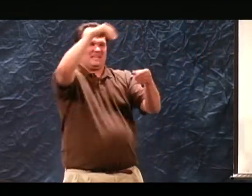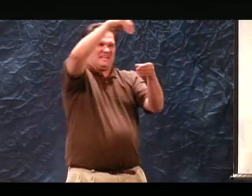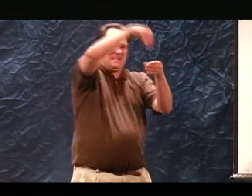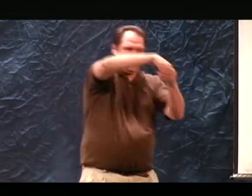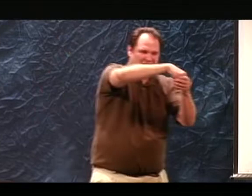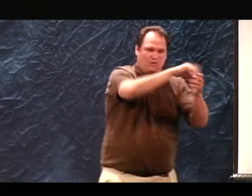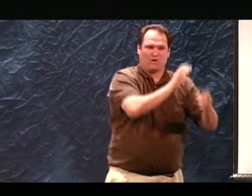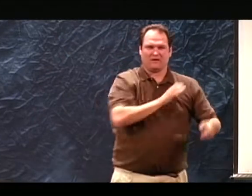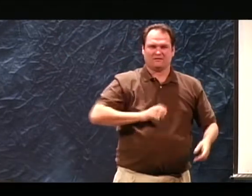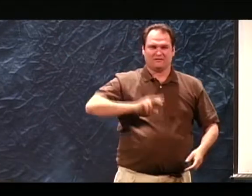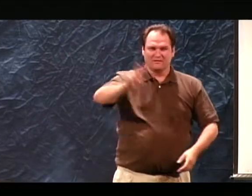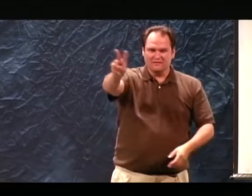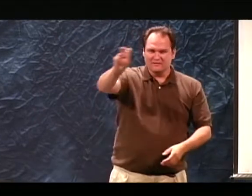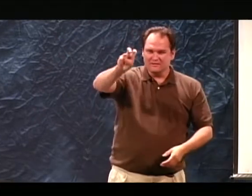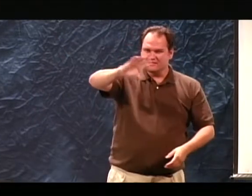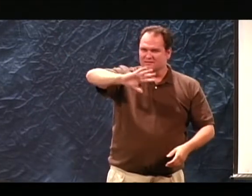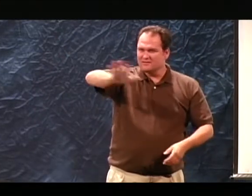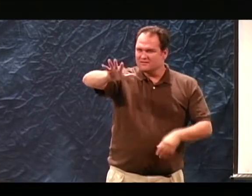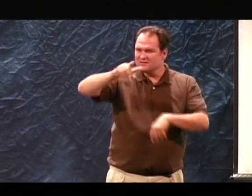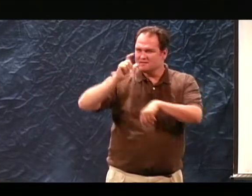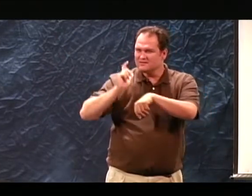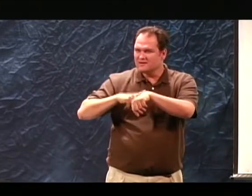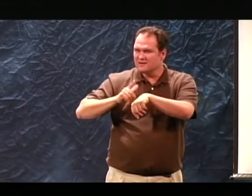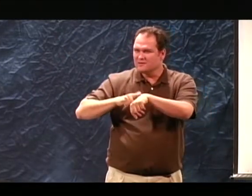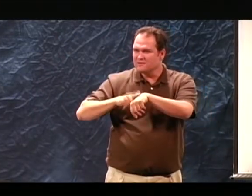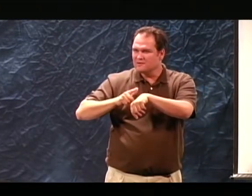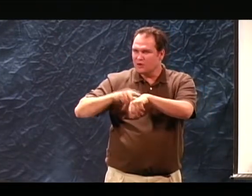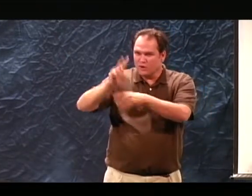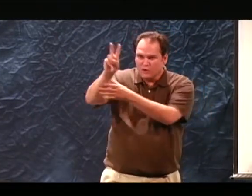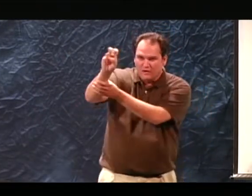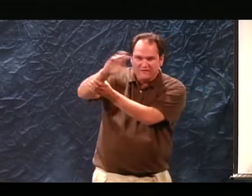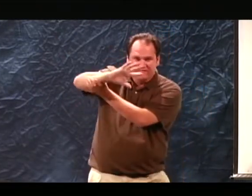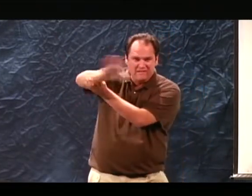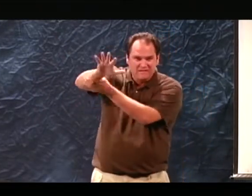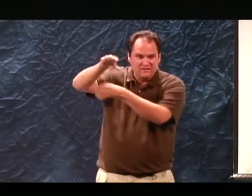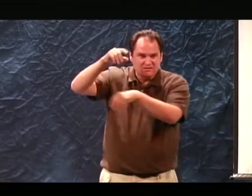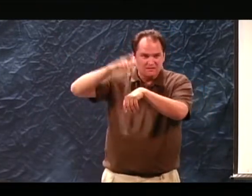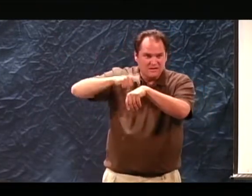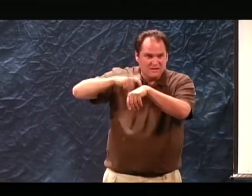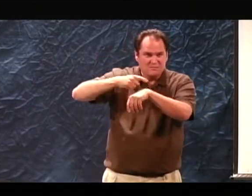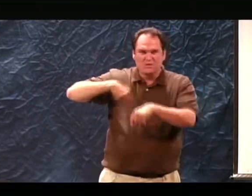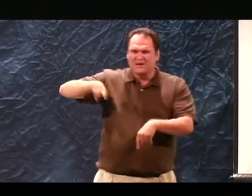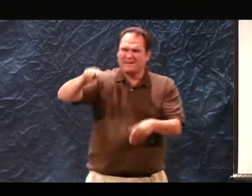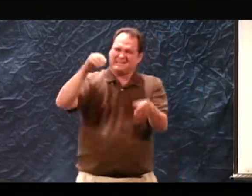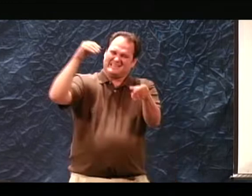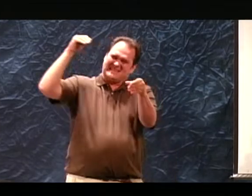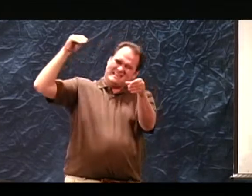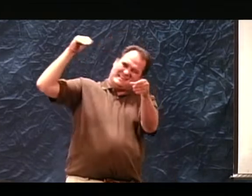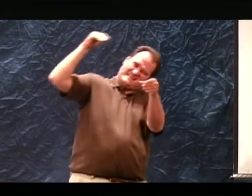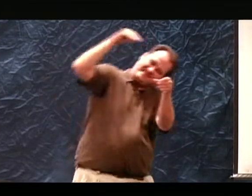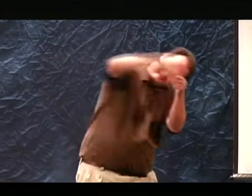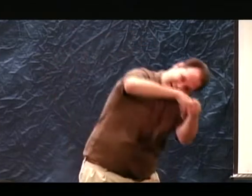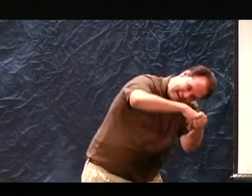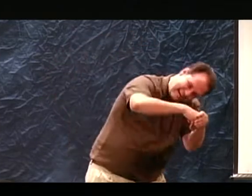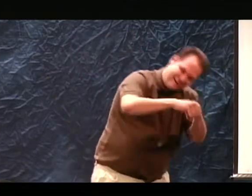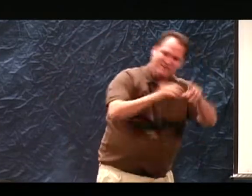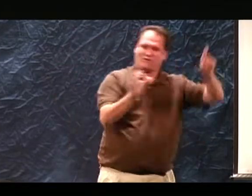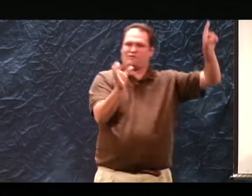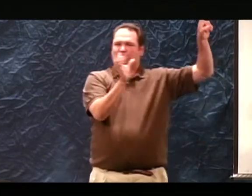as kenton said because we are in christ we're saying like 250 times for something like